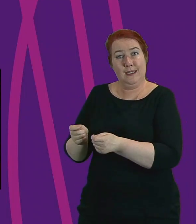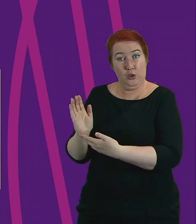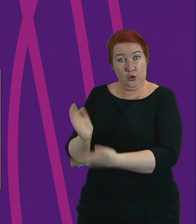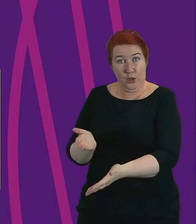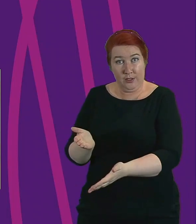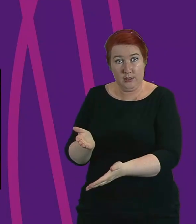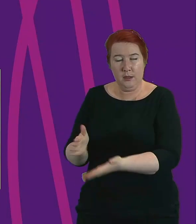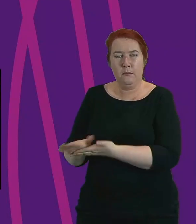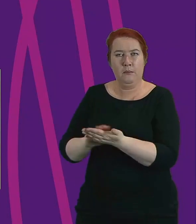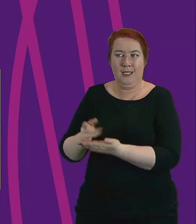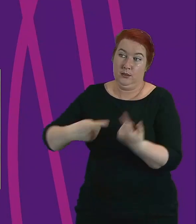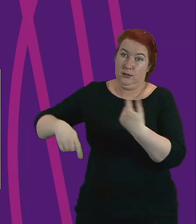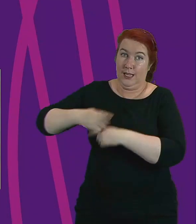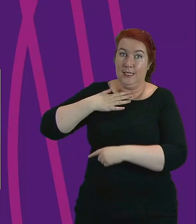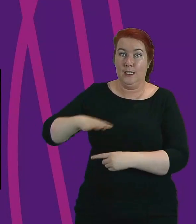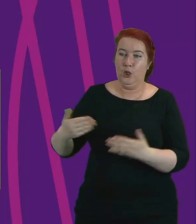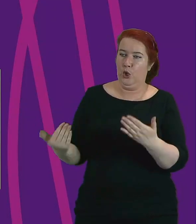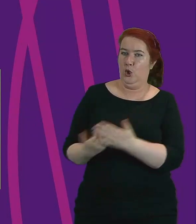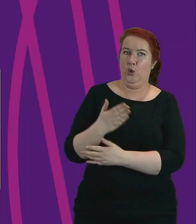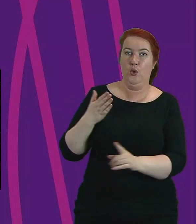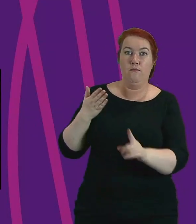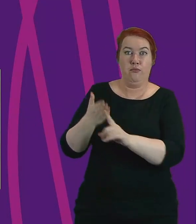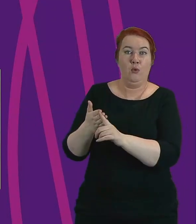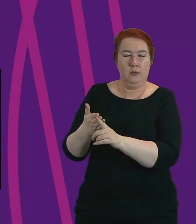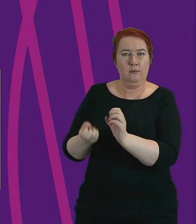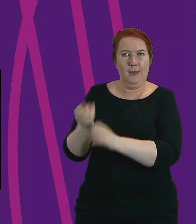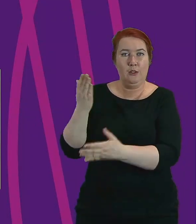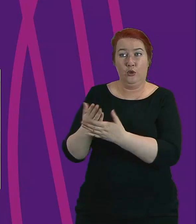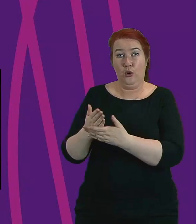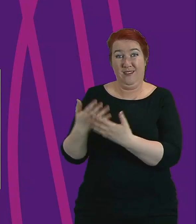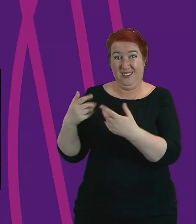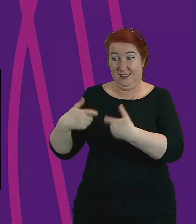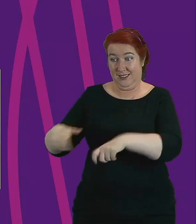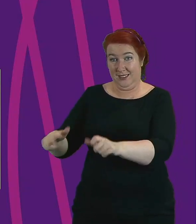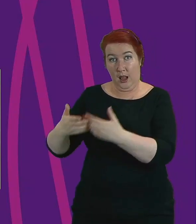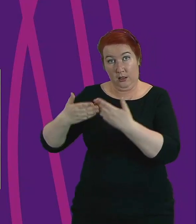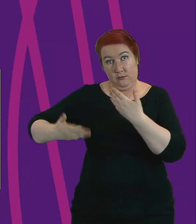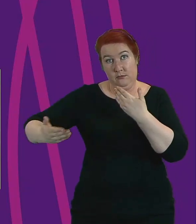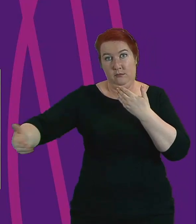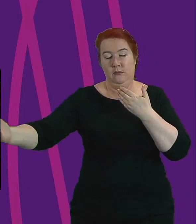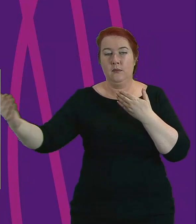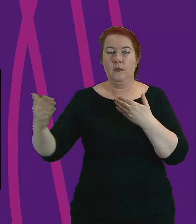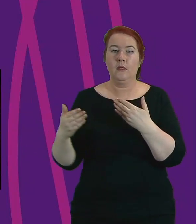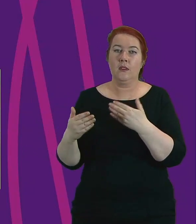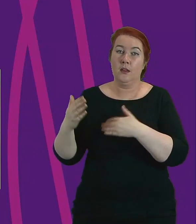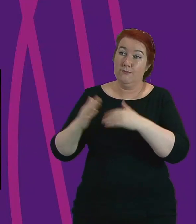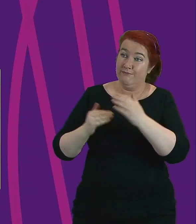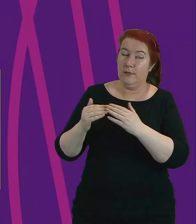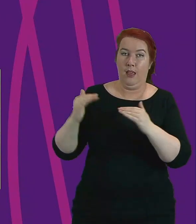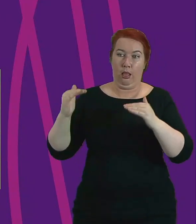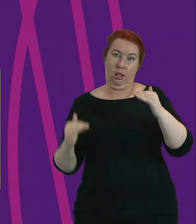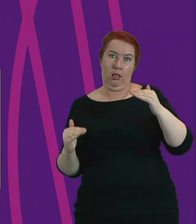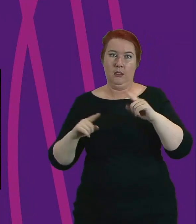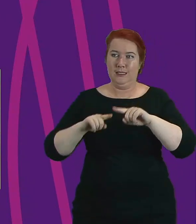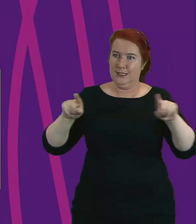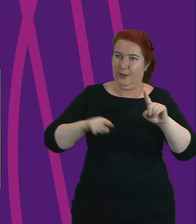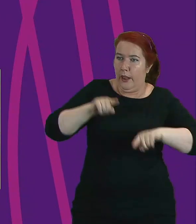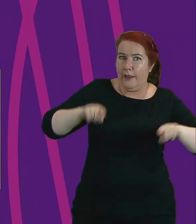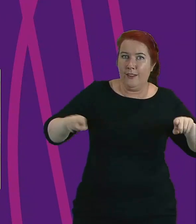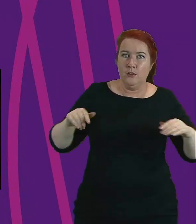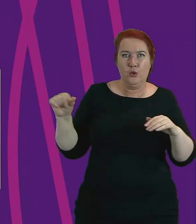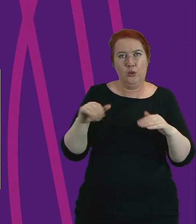new approach to ensure our NHS is in place for generations to come, and tackling inequalities must be a key tenet of that